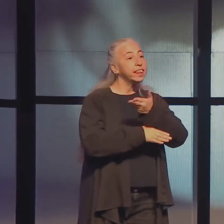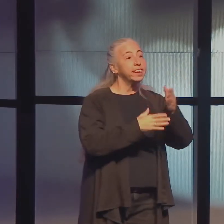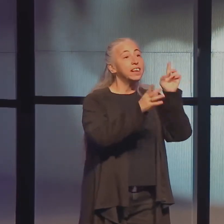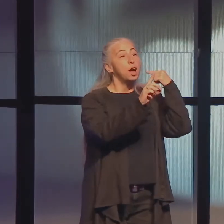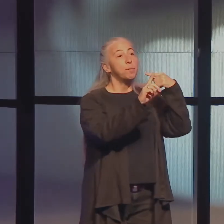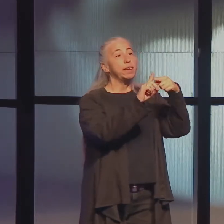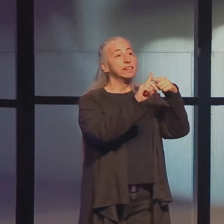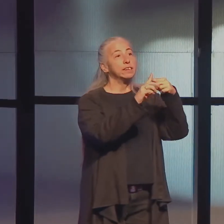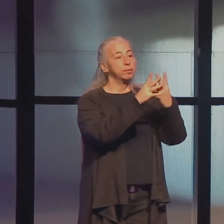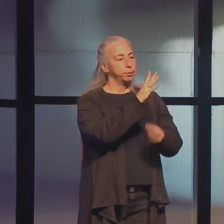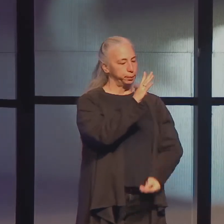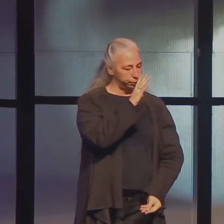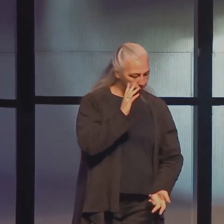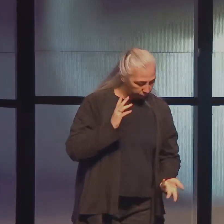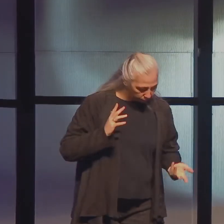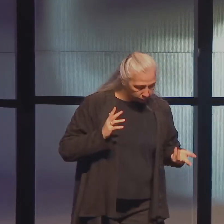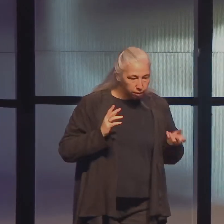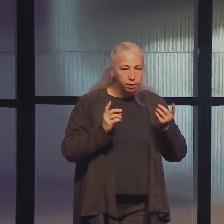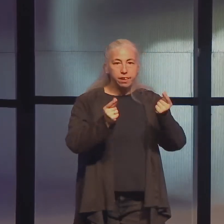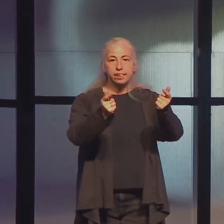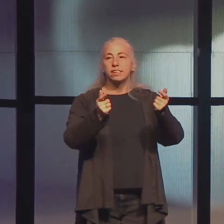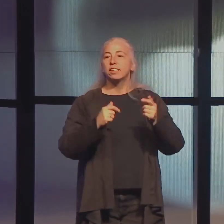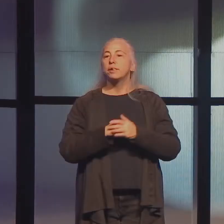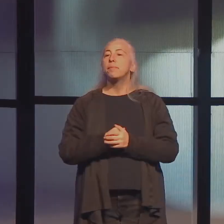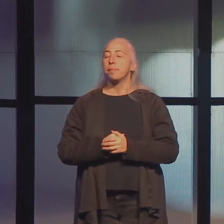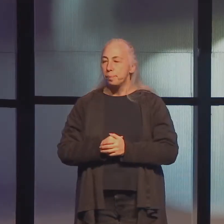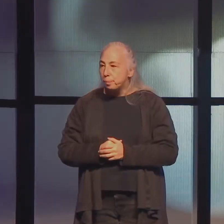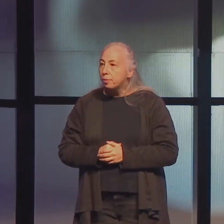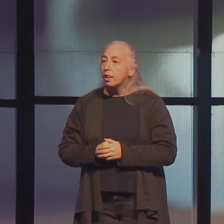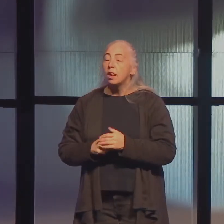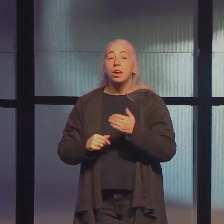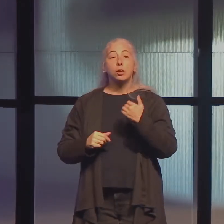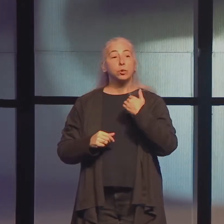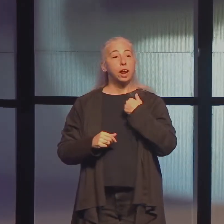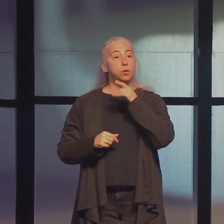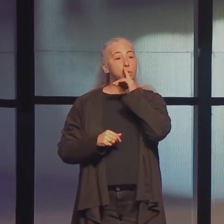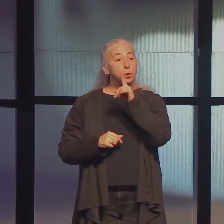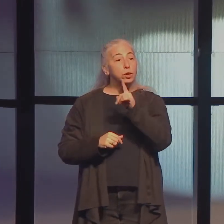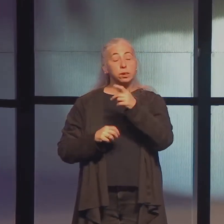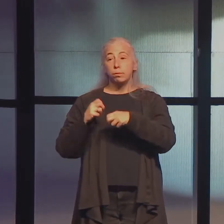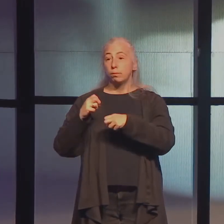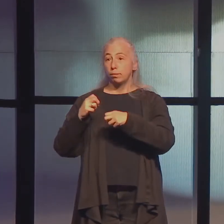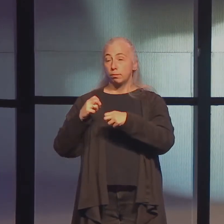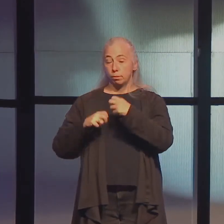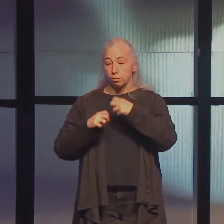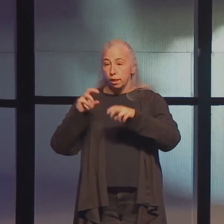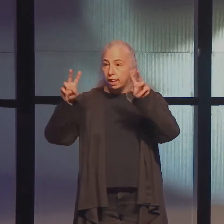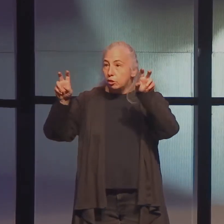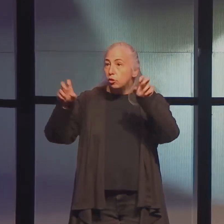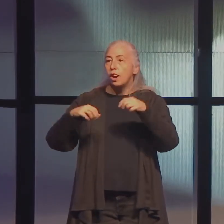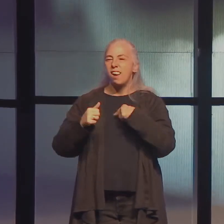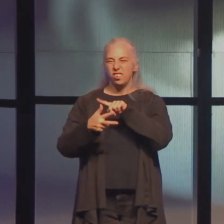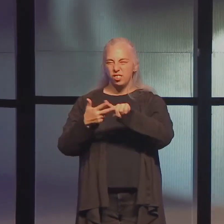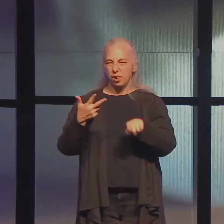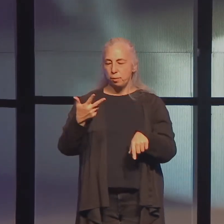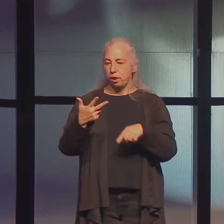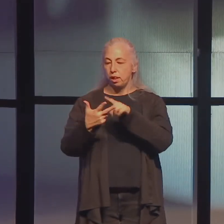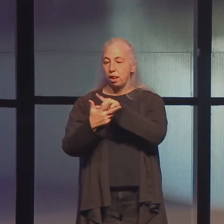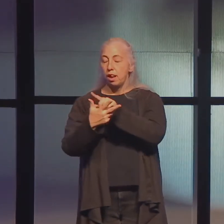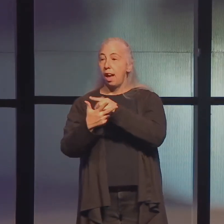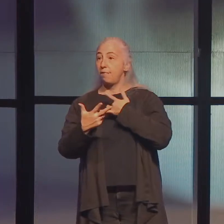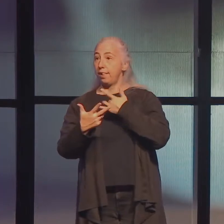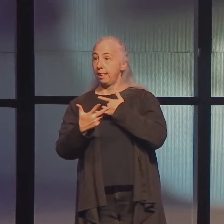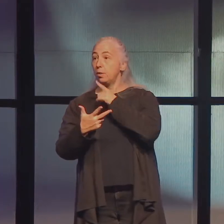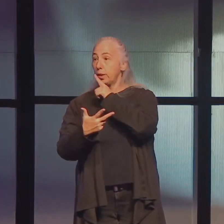triple whammy, all right? So hang in there with me. Here's the real big issue. It's this triple whammy, a feeling that's